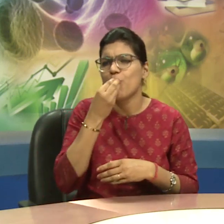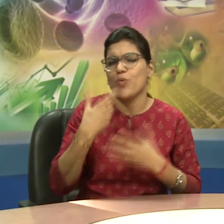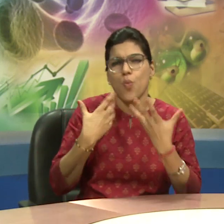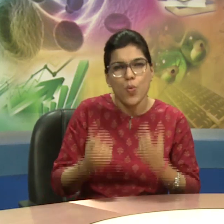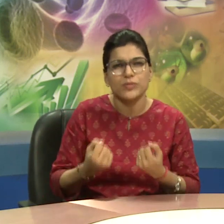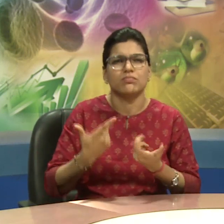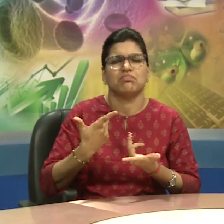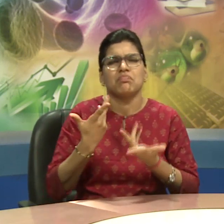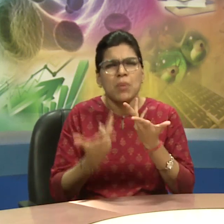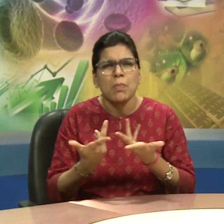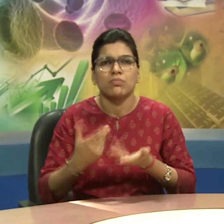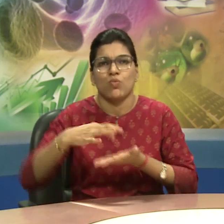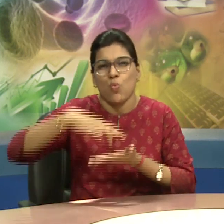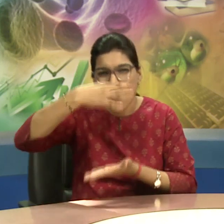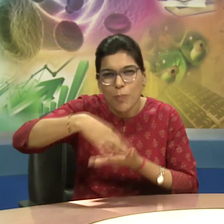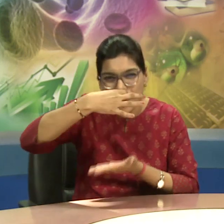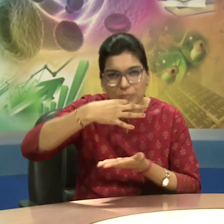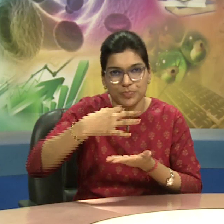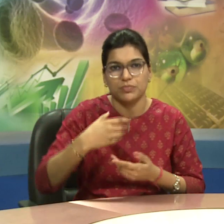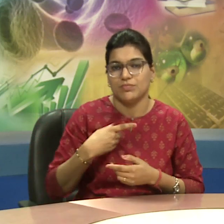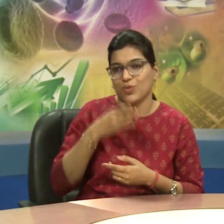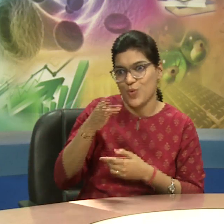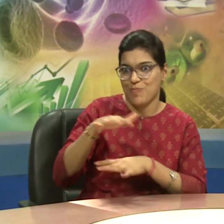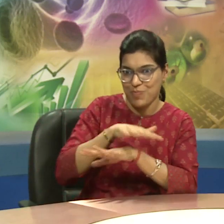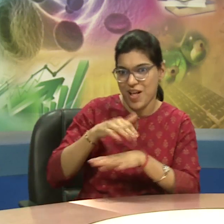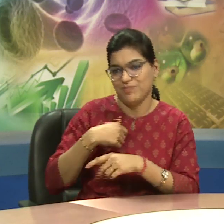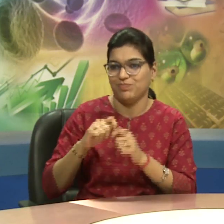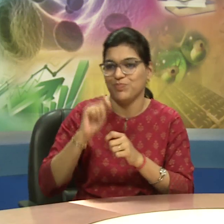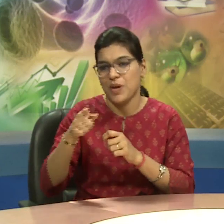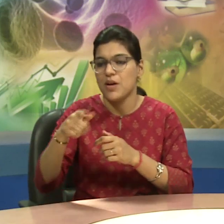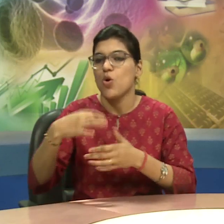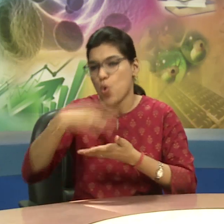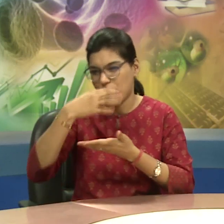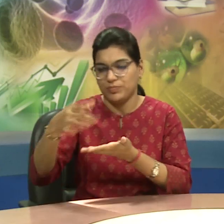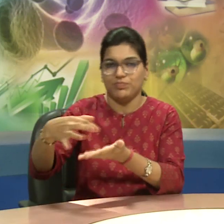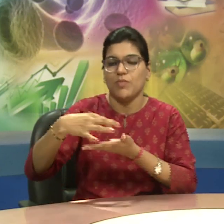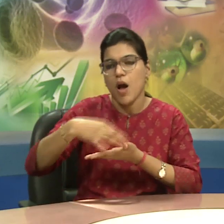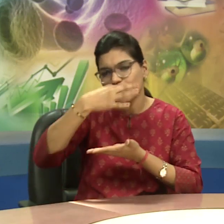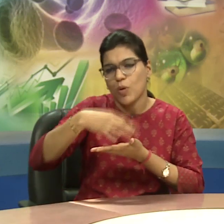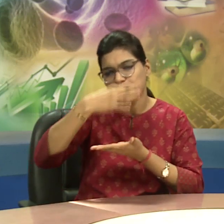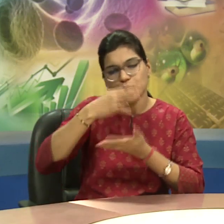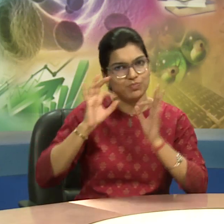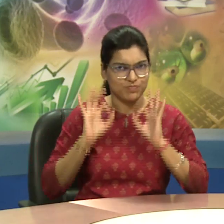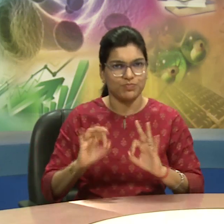Consumers have a right to be protected against marketing of